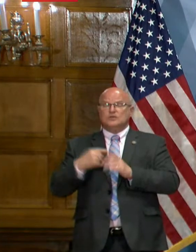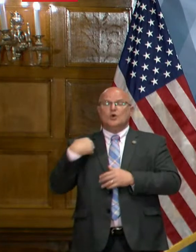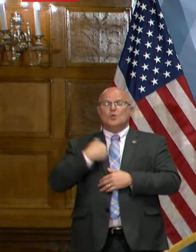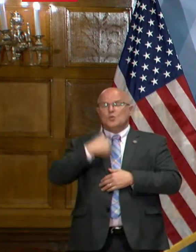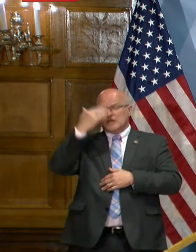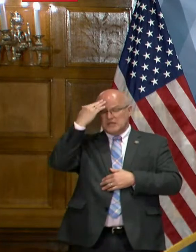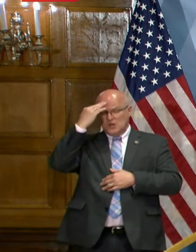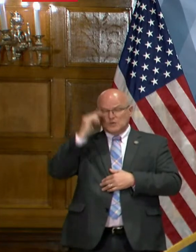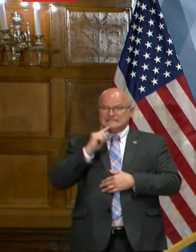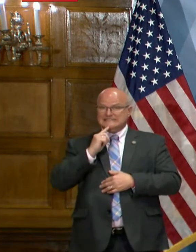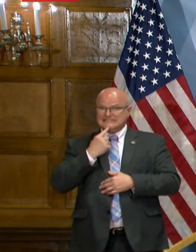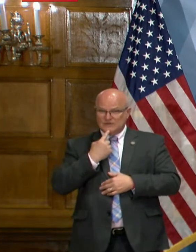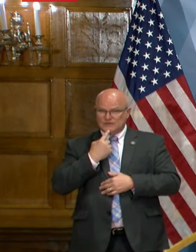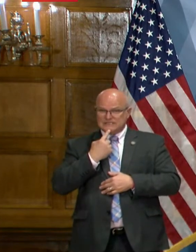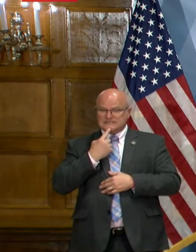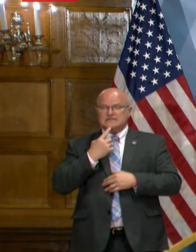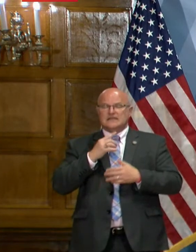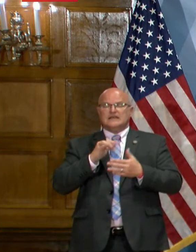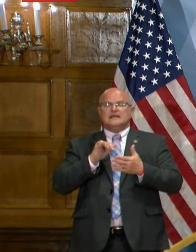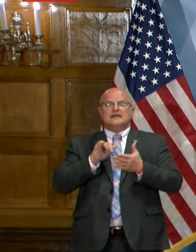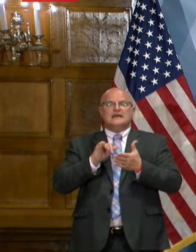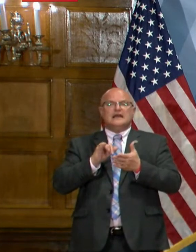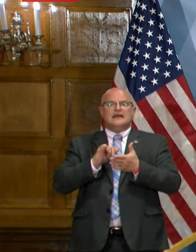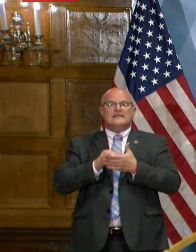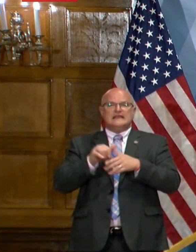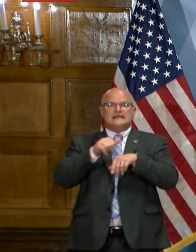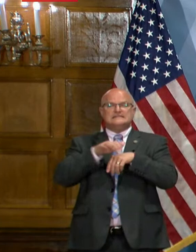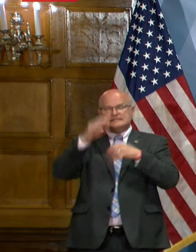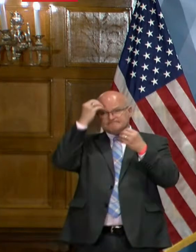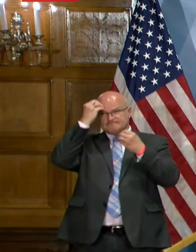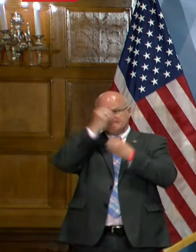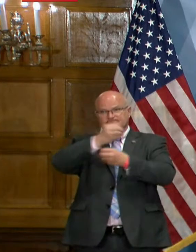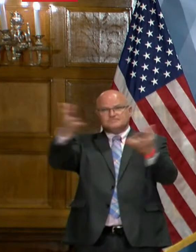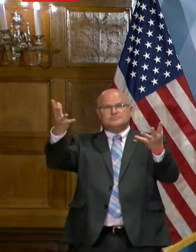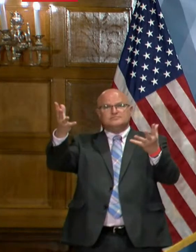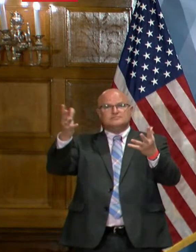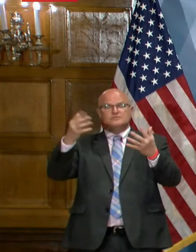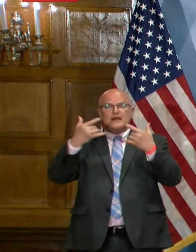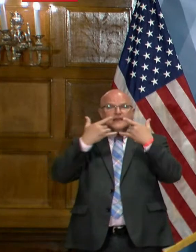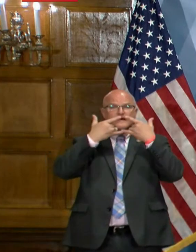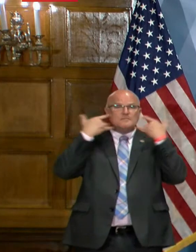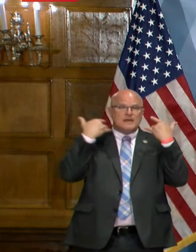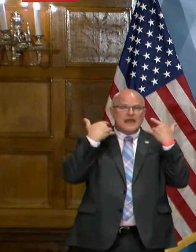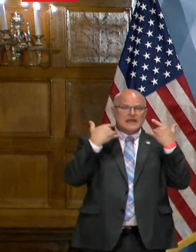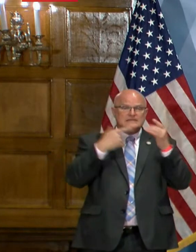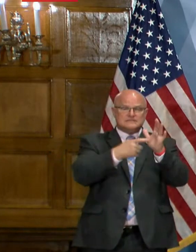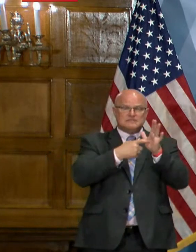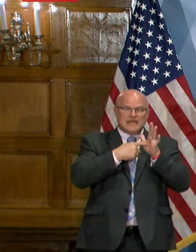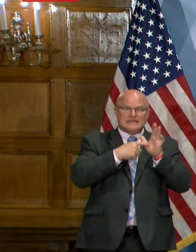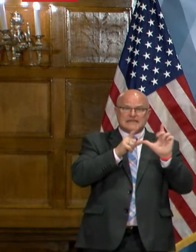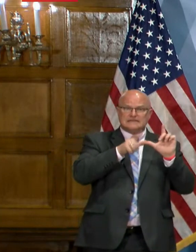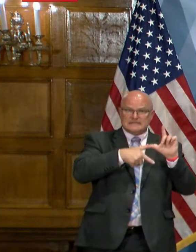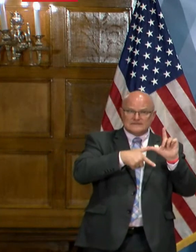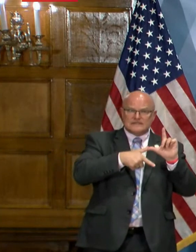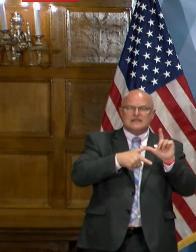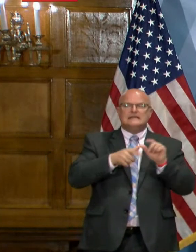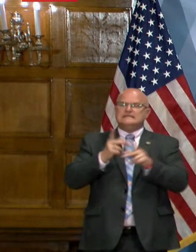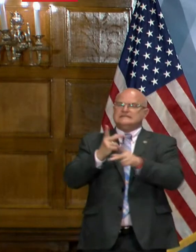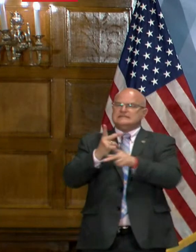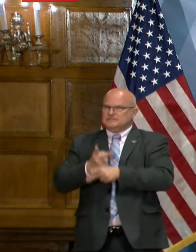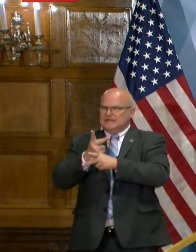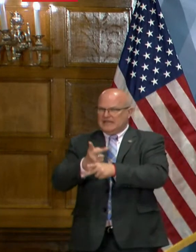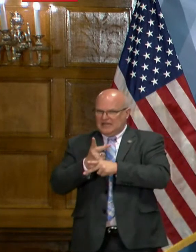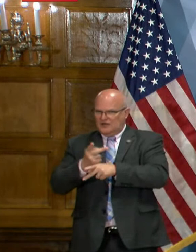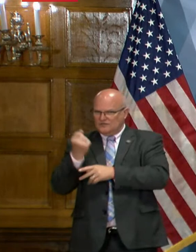it's serious, and that it sends a signal to everyone that while the mask mandate is lifted, let's still be careful